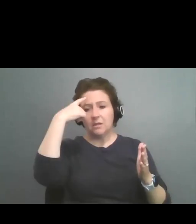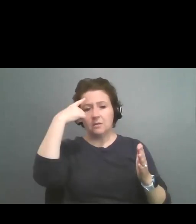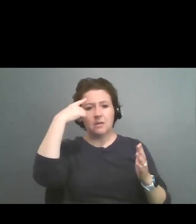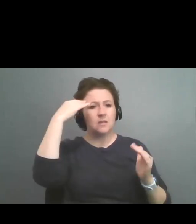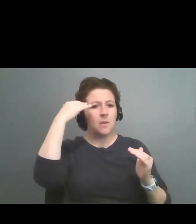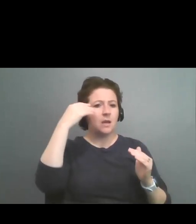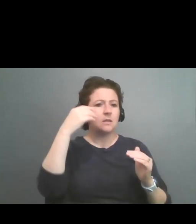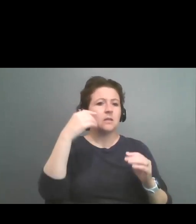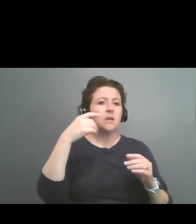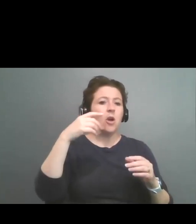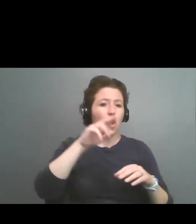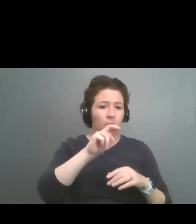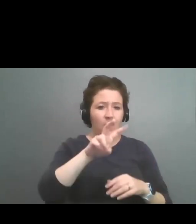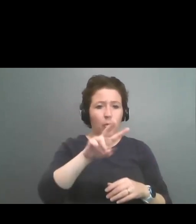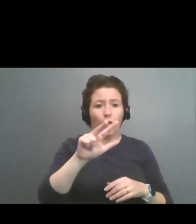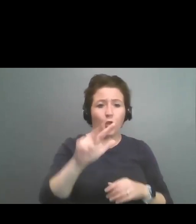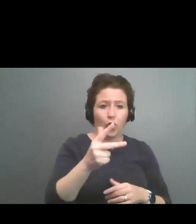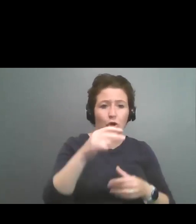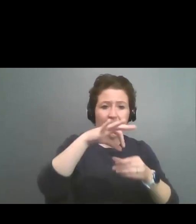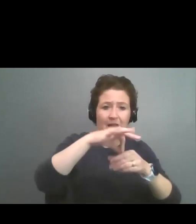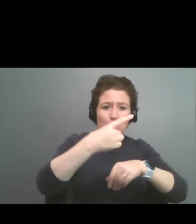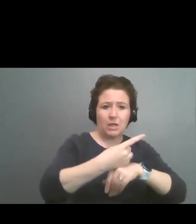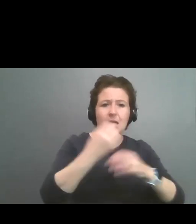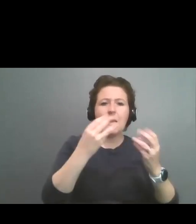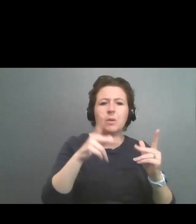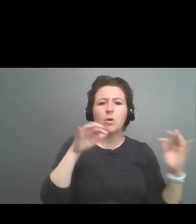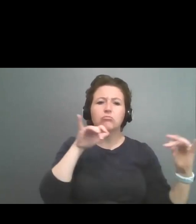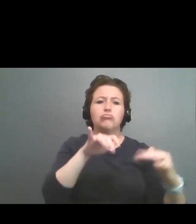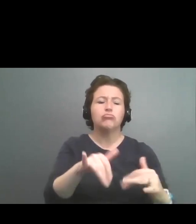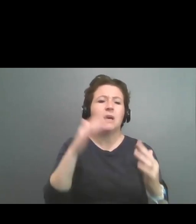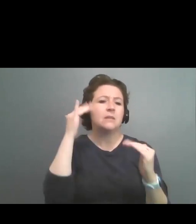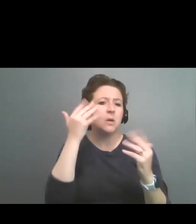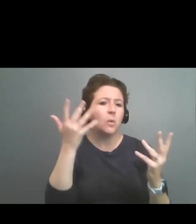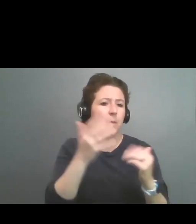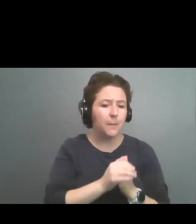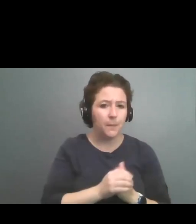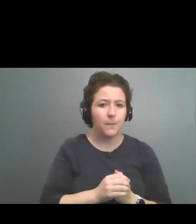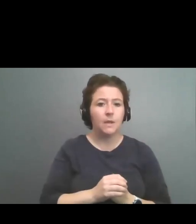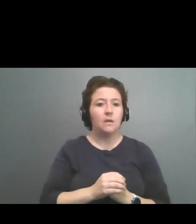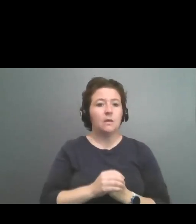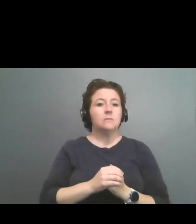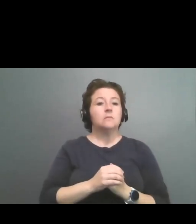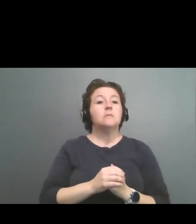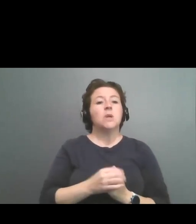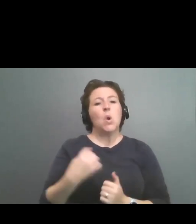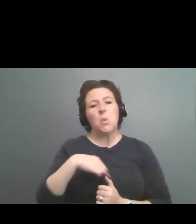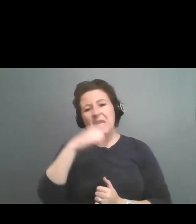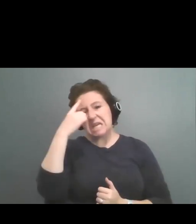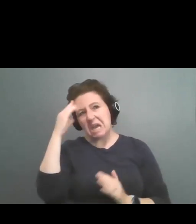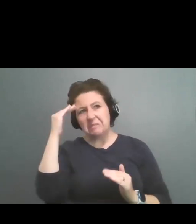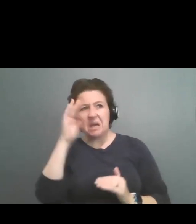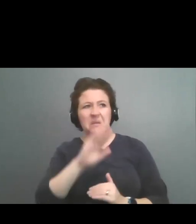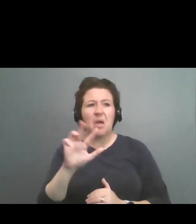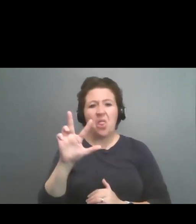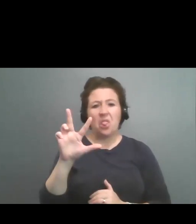day turnout to be? And then we'll go to Karen for her answer to this as well as her final thoughts. So we're thinking about